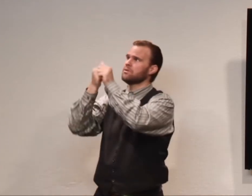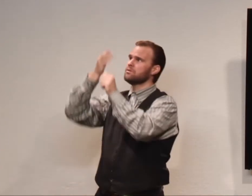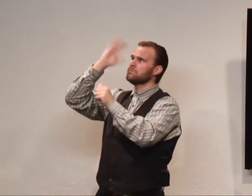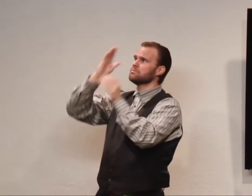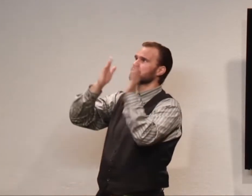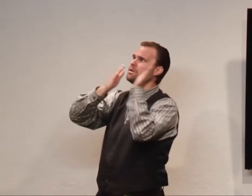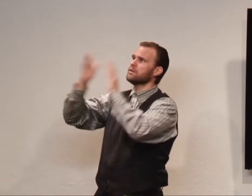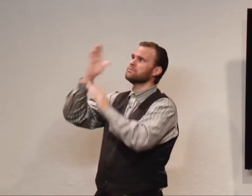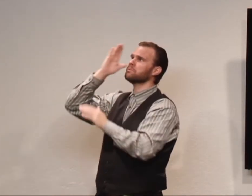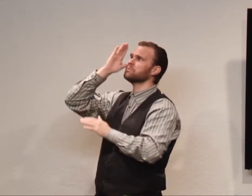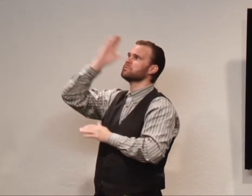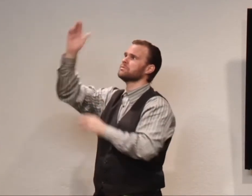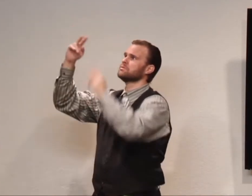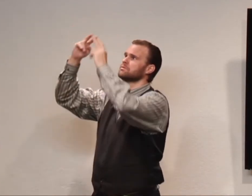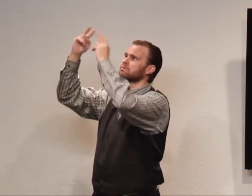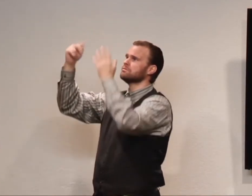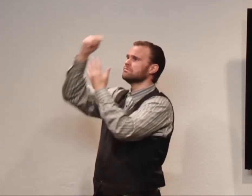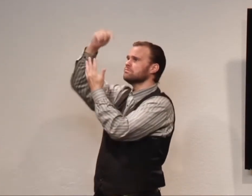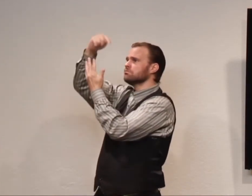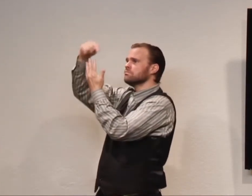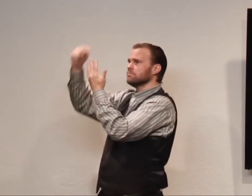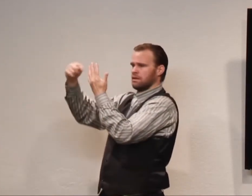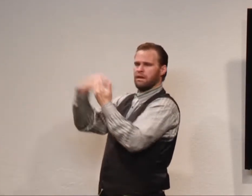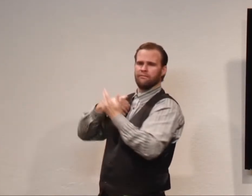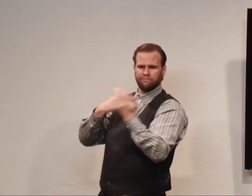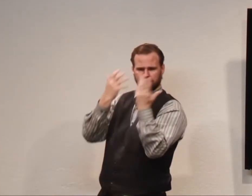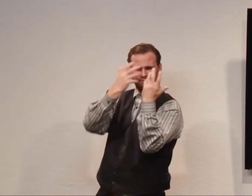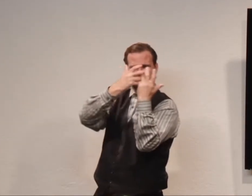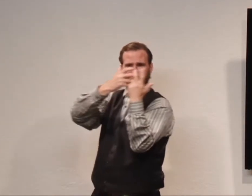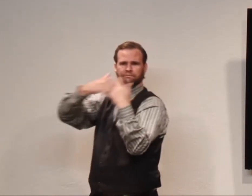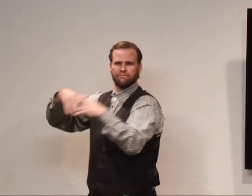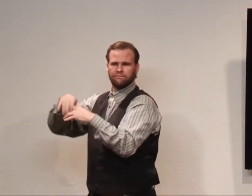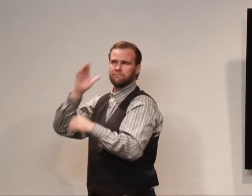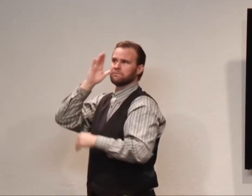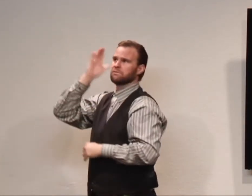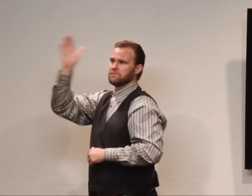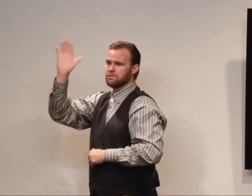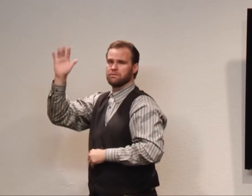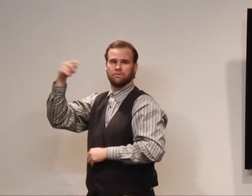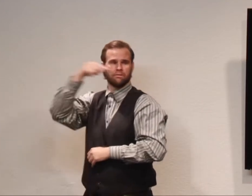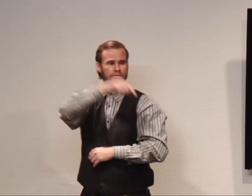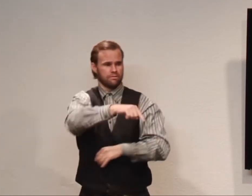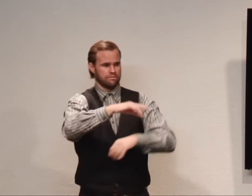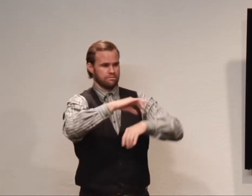in Exodus, they were following God's blueprint and they were doing what God said.